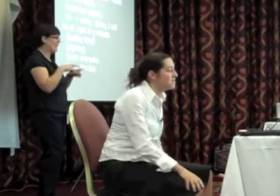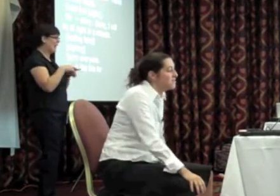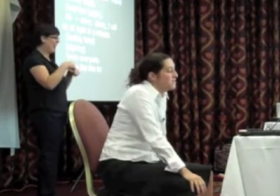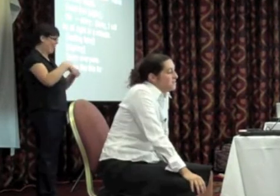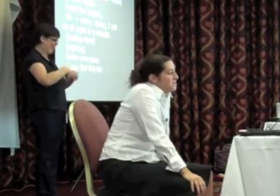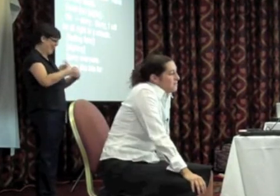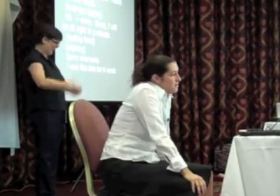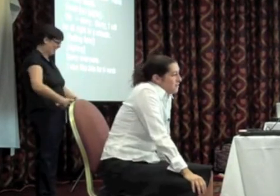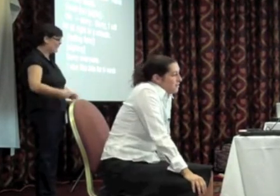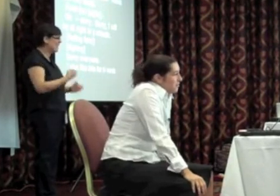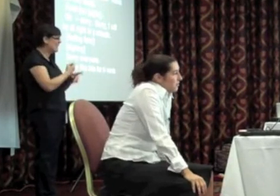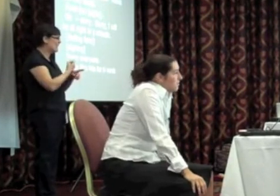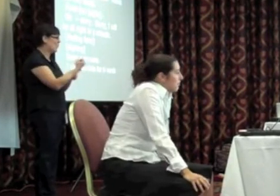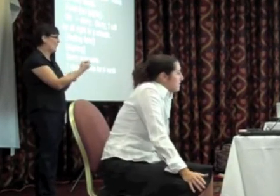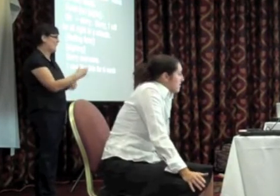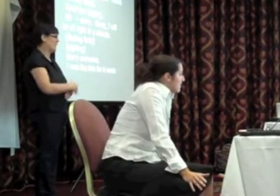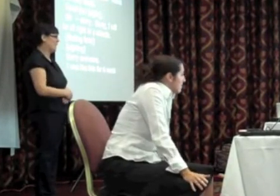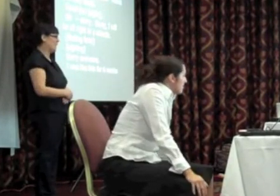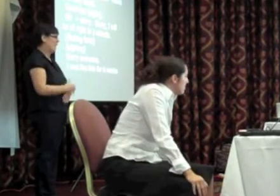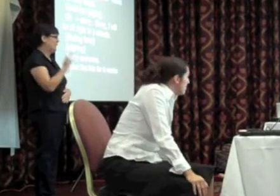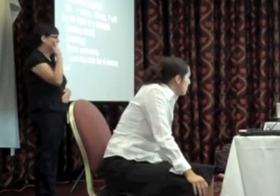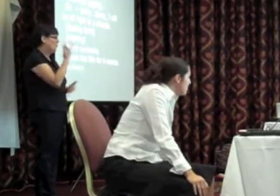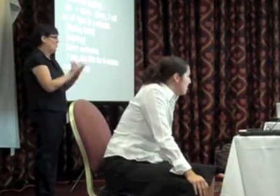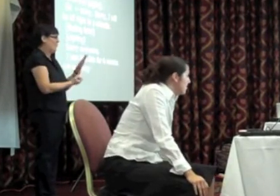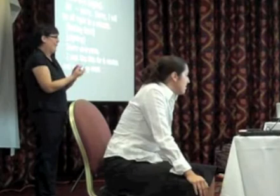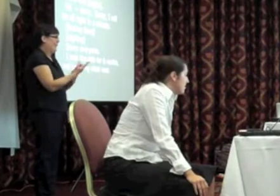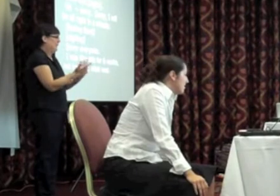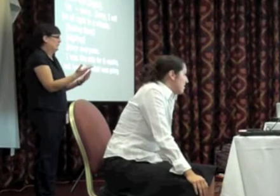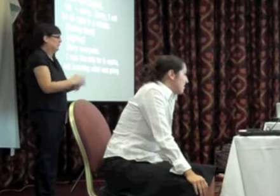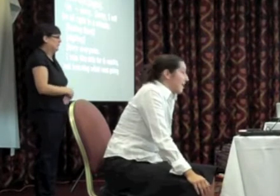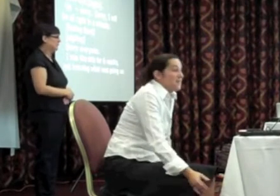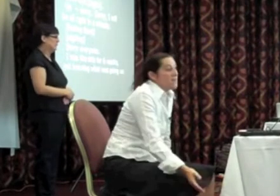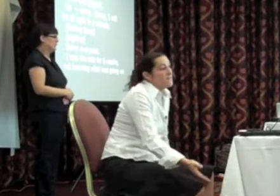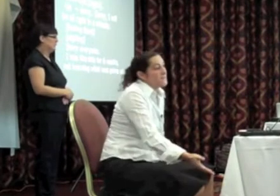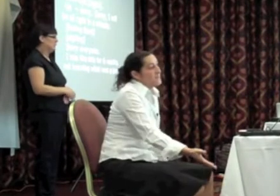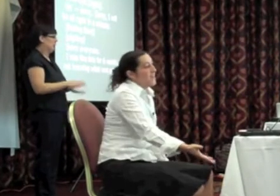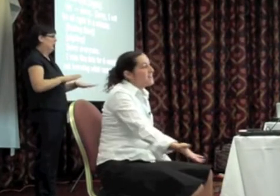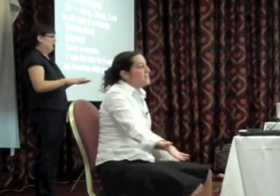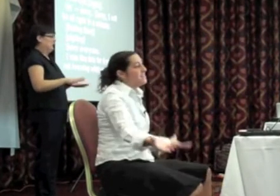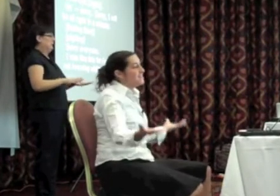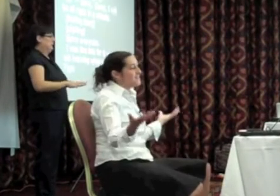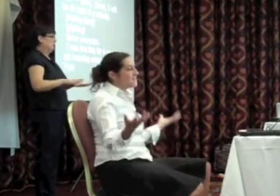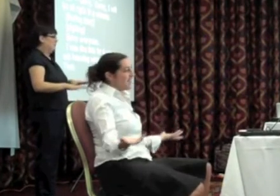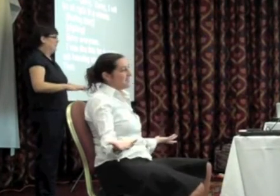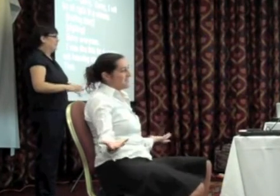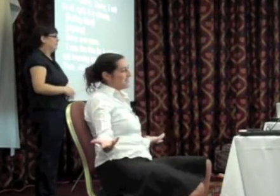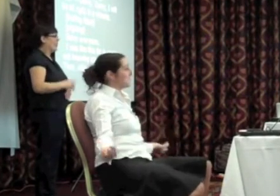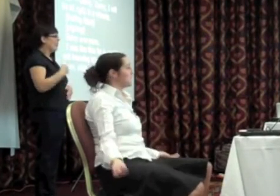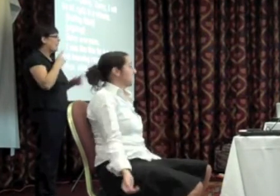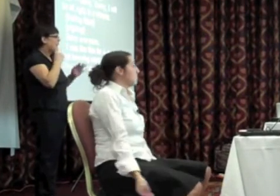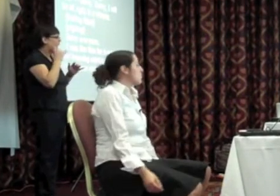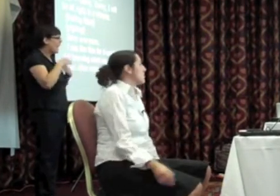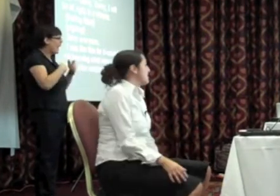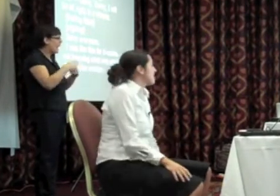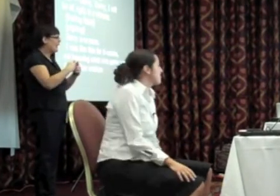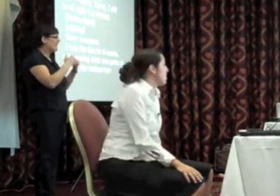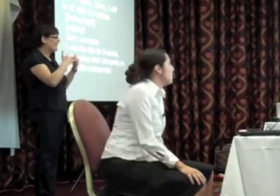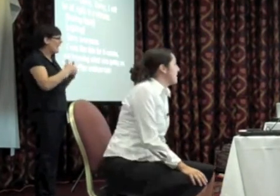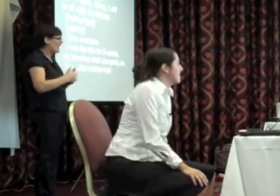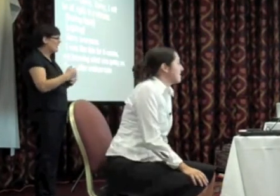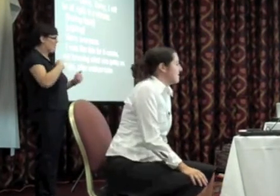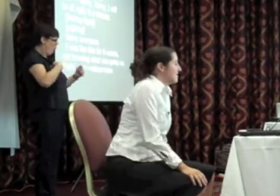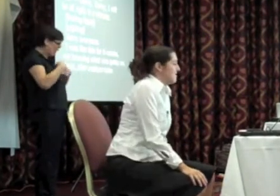6 weeks, not knowing what was going on. Then, after endless tests,